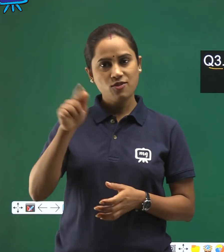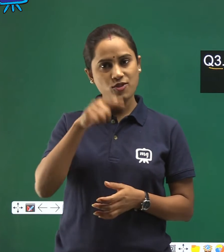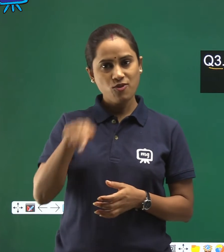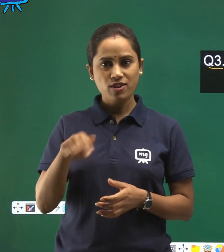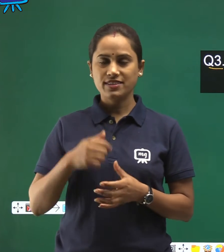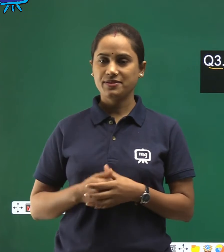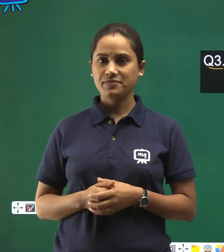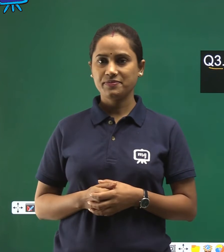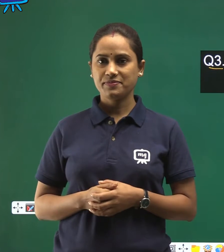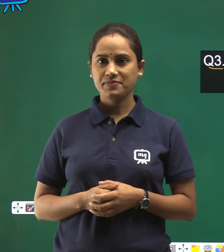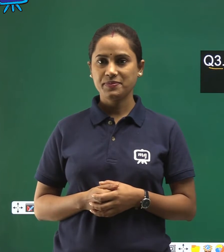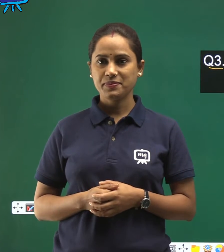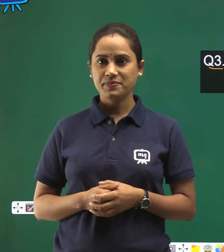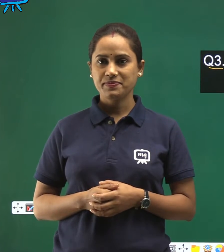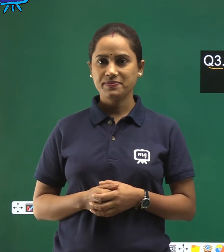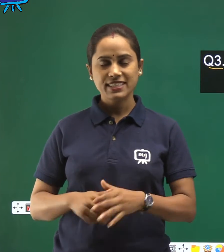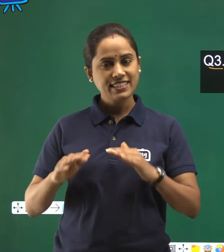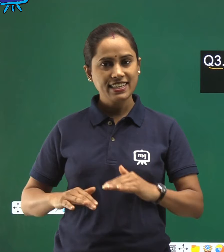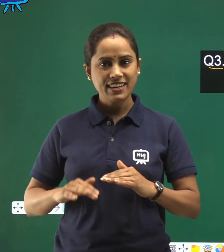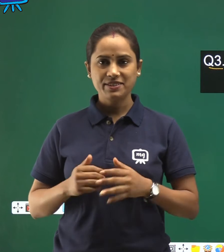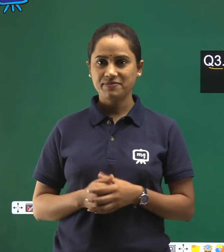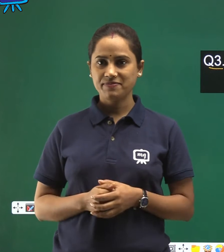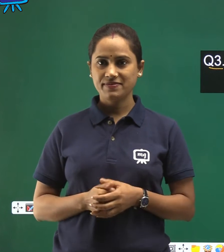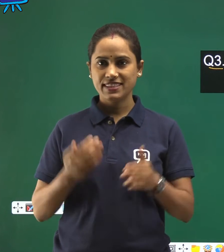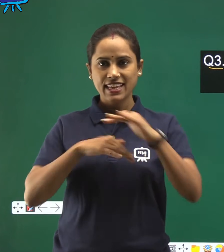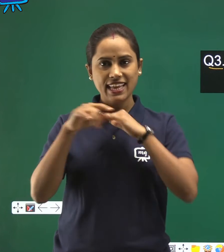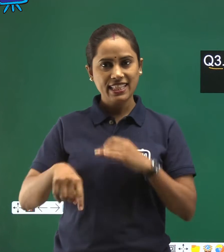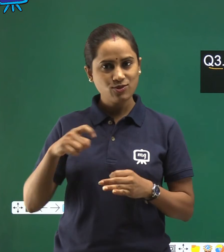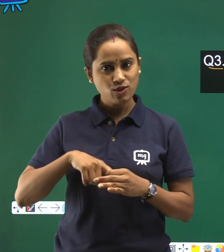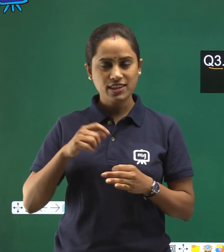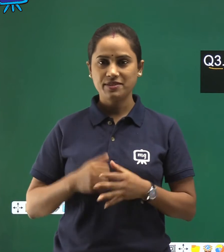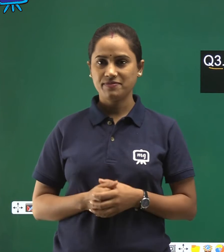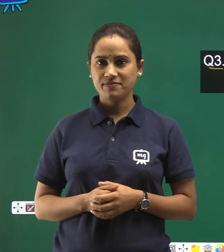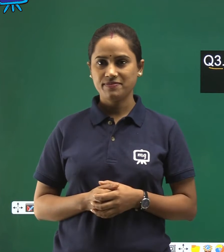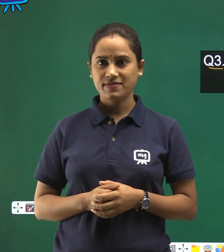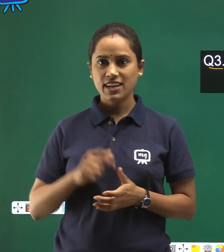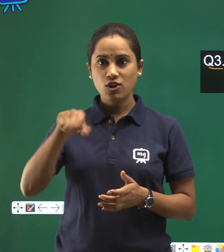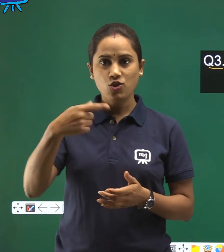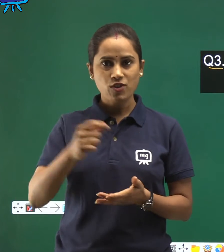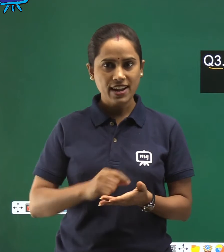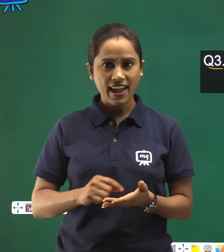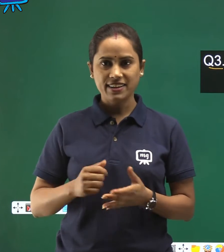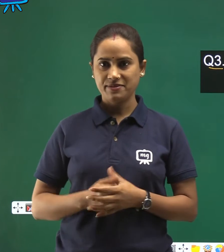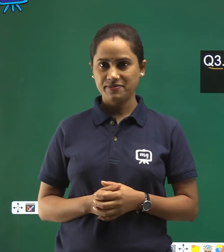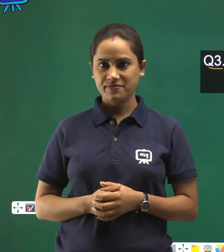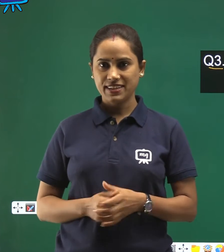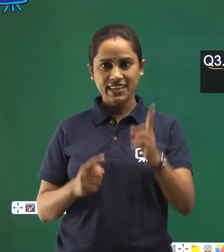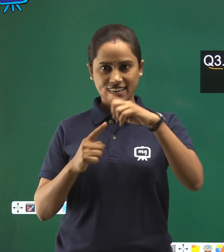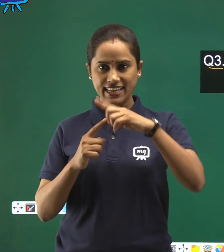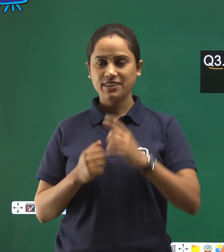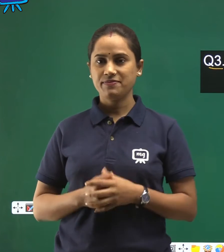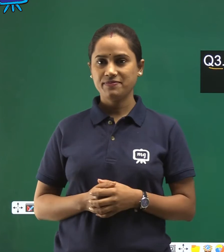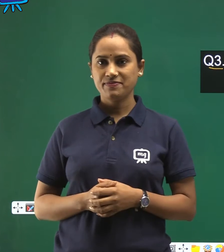for false. Children, in this question, you will write